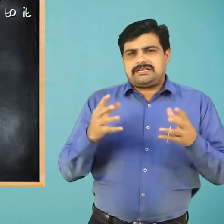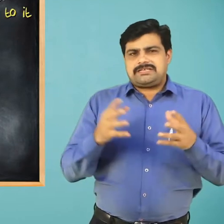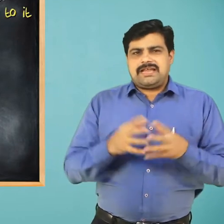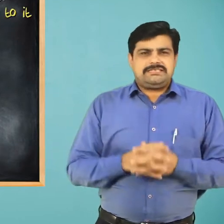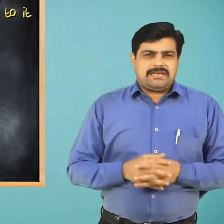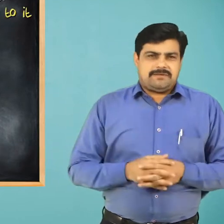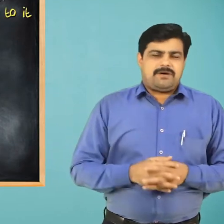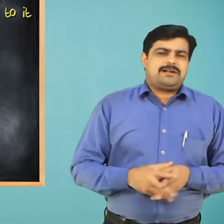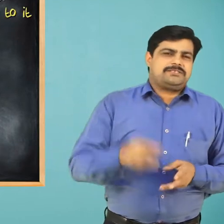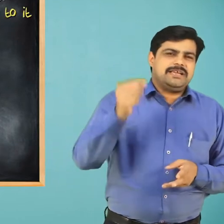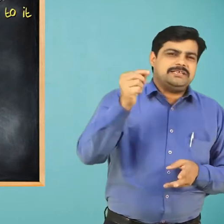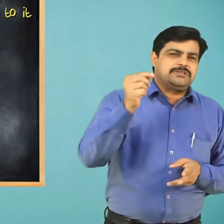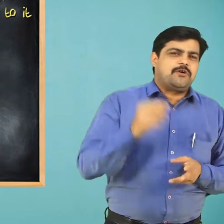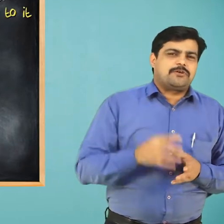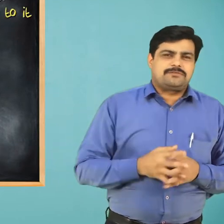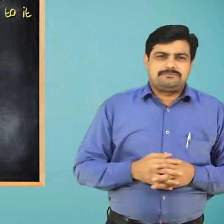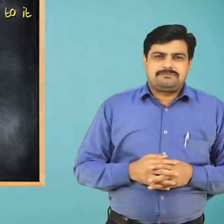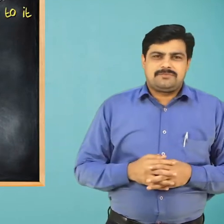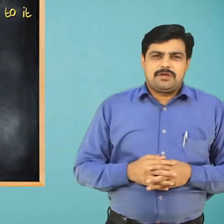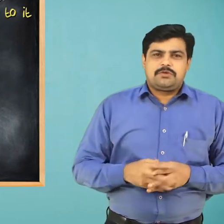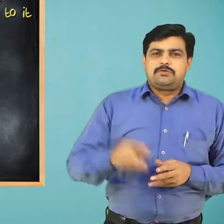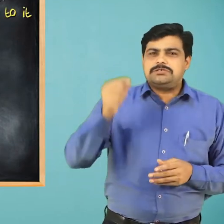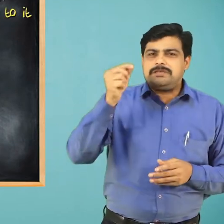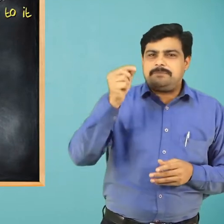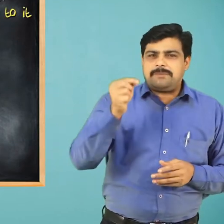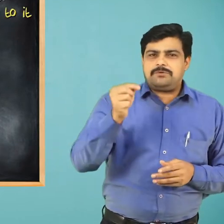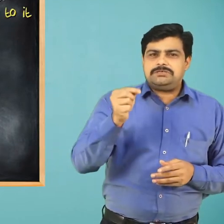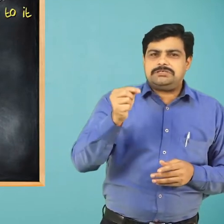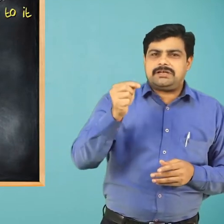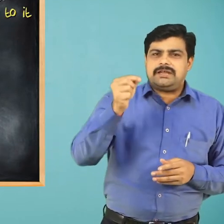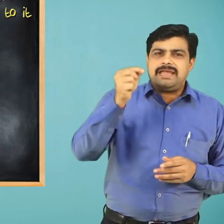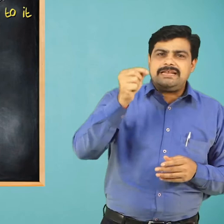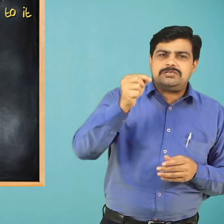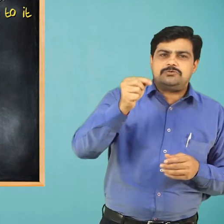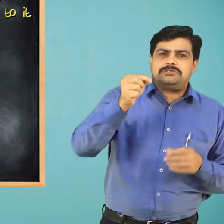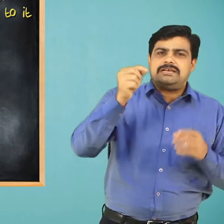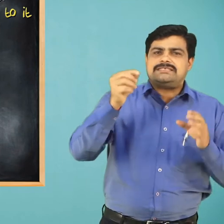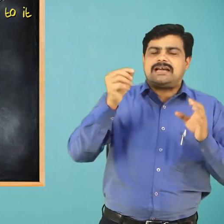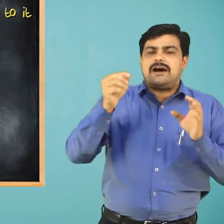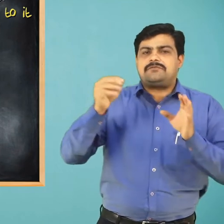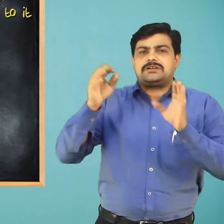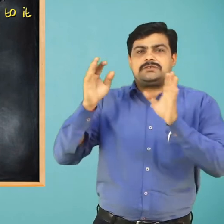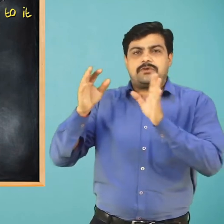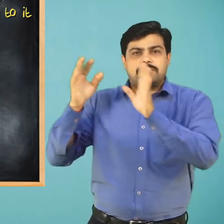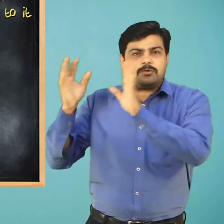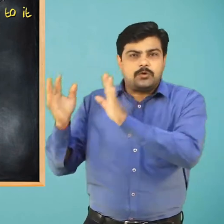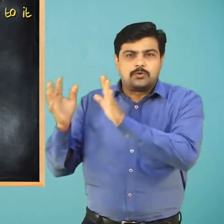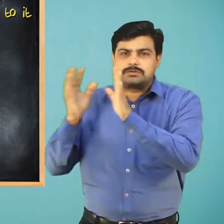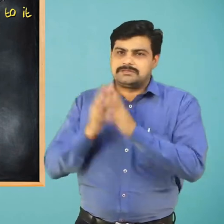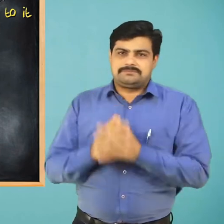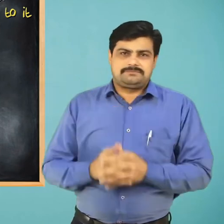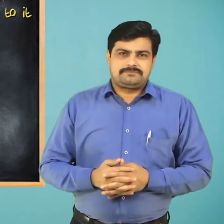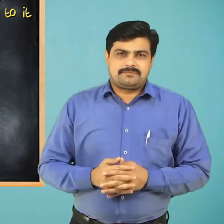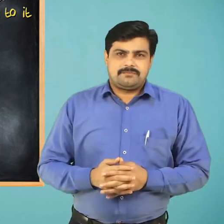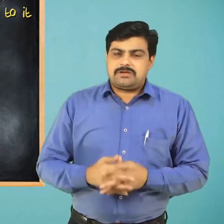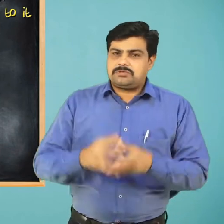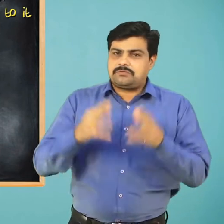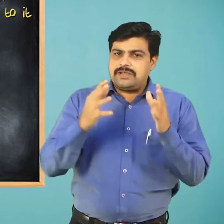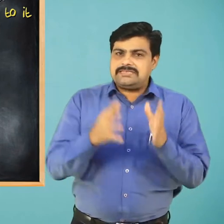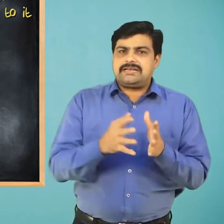it's easy. Part C is wrong. Use the preposition into just after the verb looked, because we